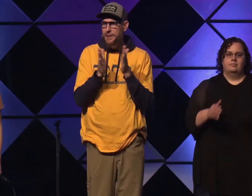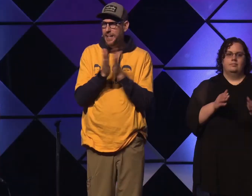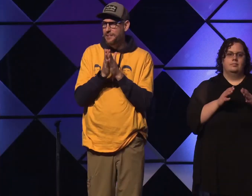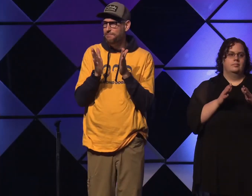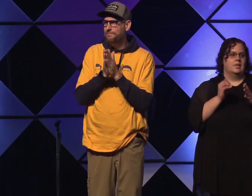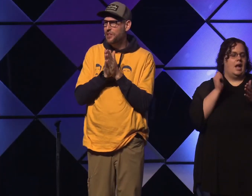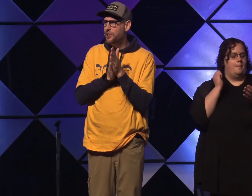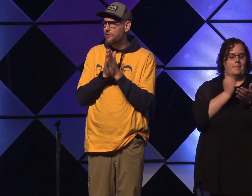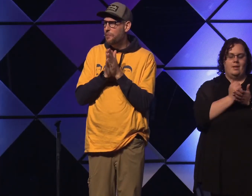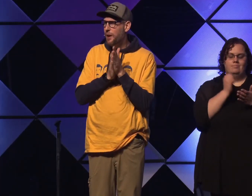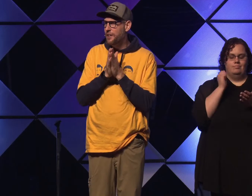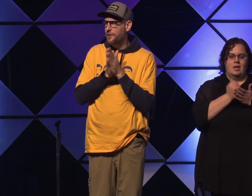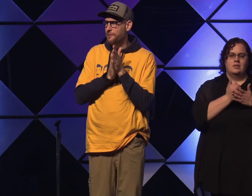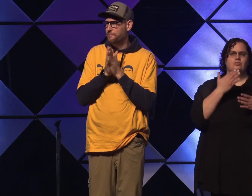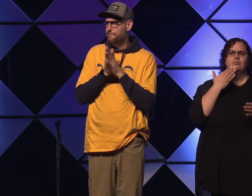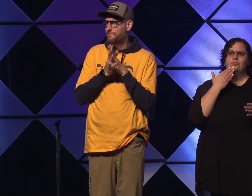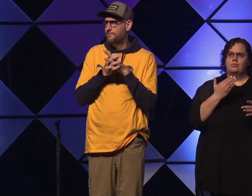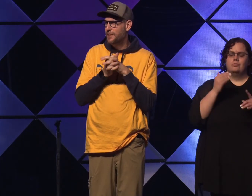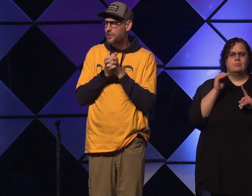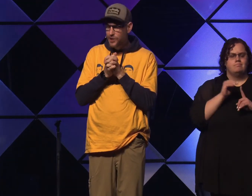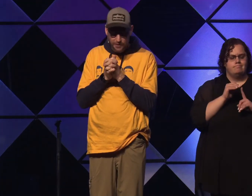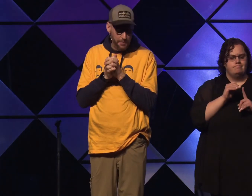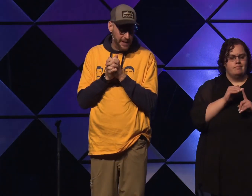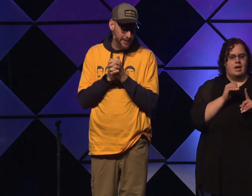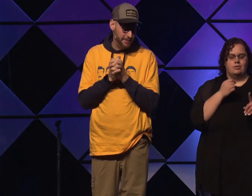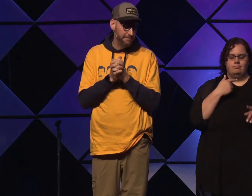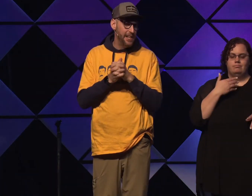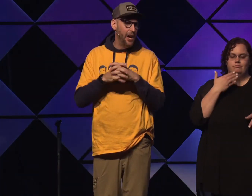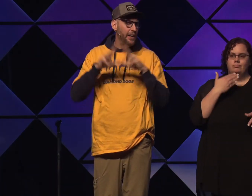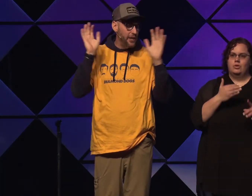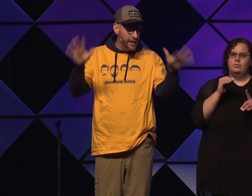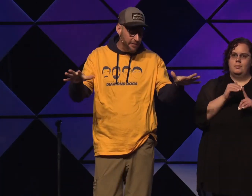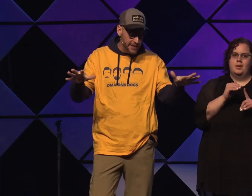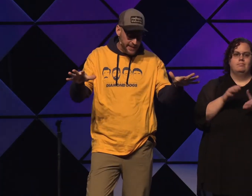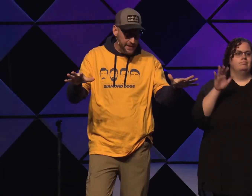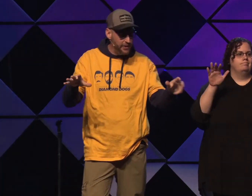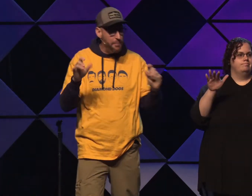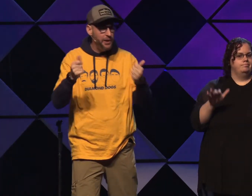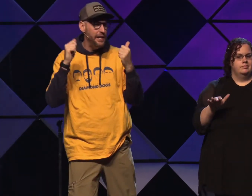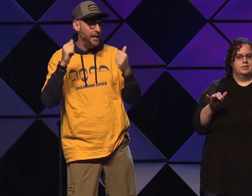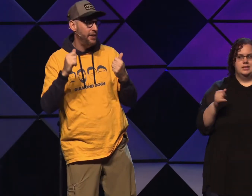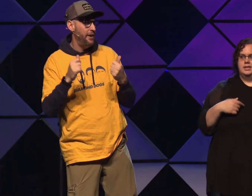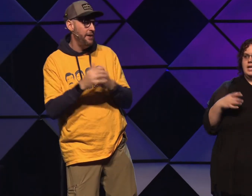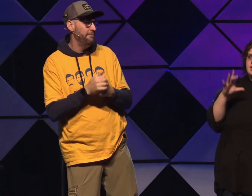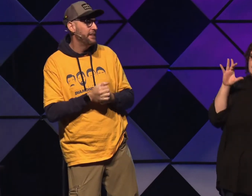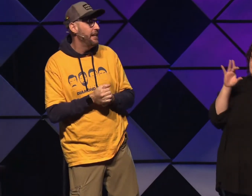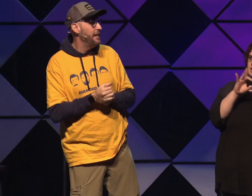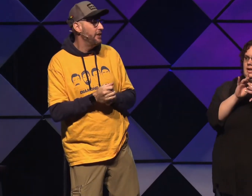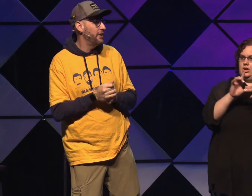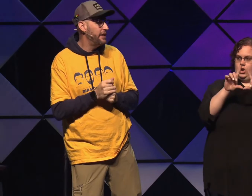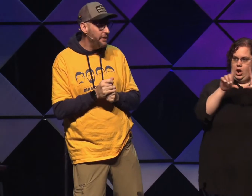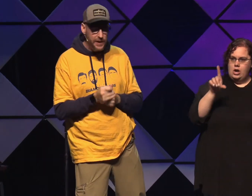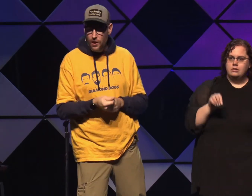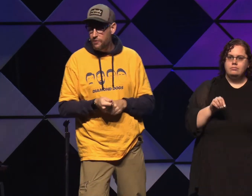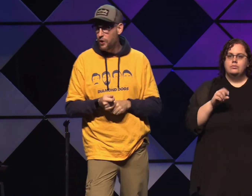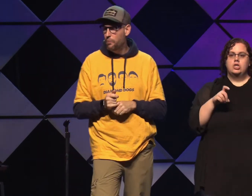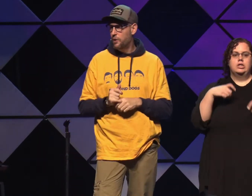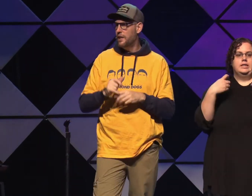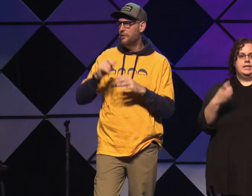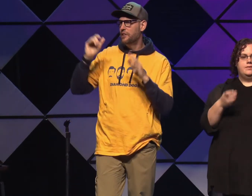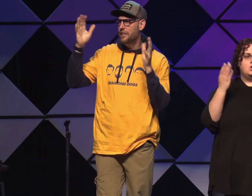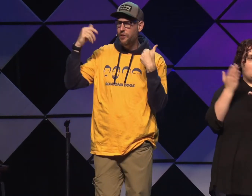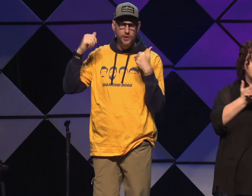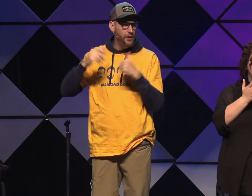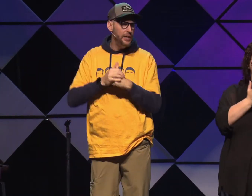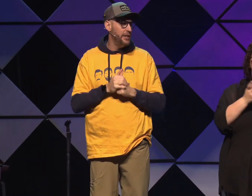Amen. Amen. It's a good reminder. It's a good reminder. Okay, go ahead and have a seat. Grab your Connect card, your giving envelope. We're